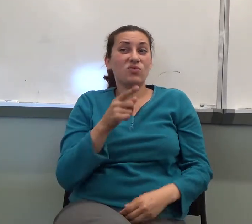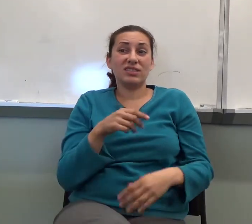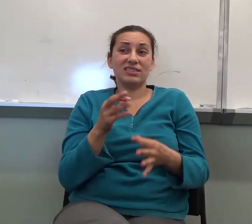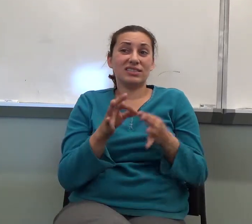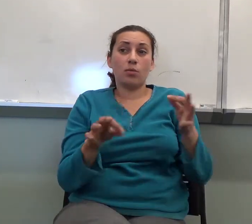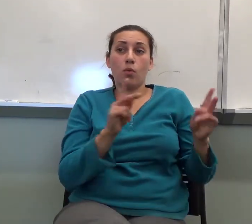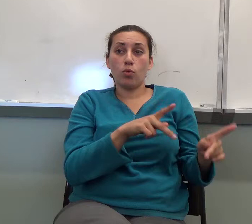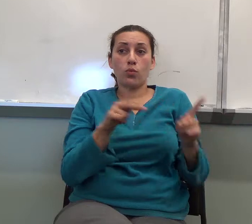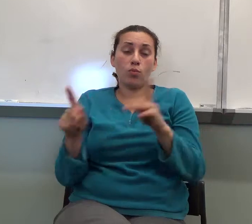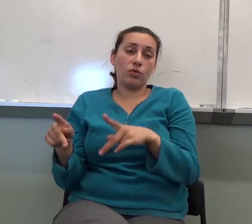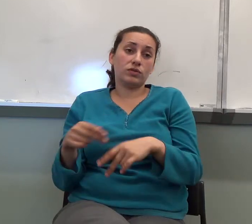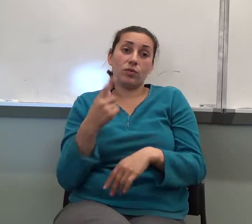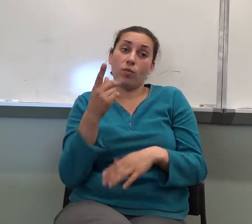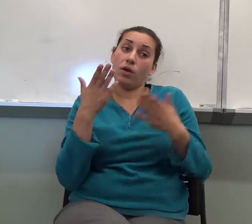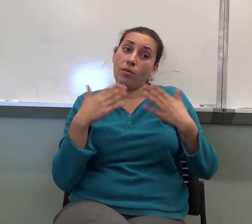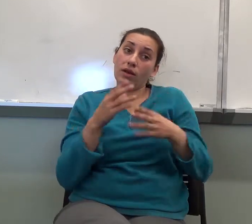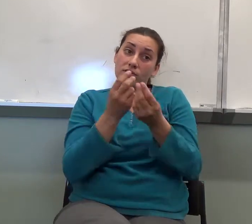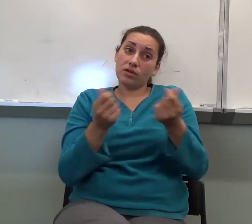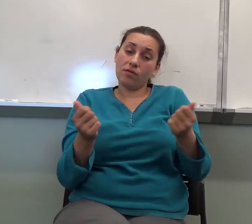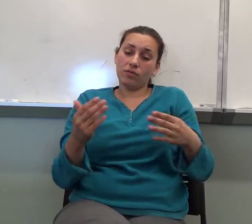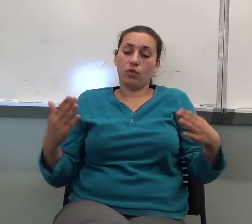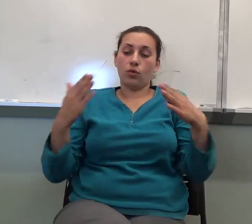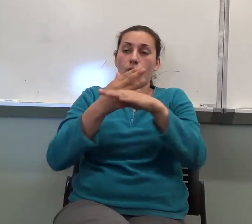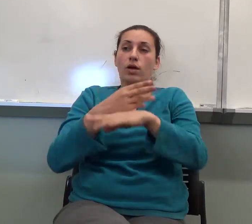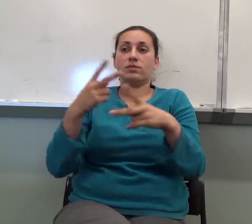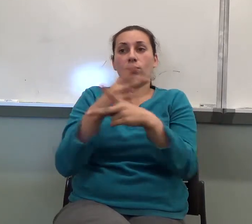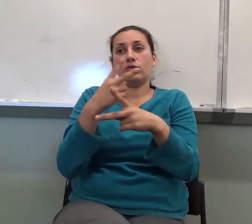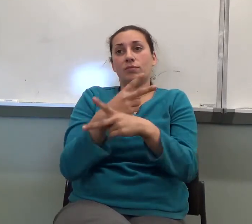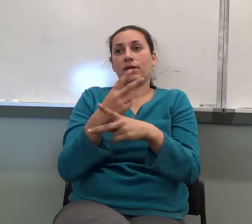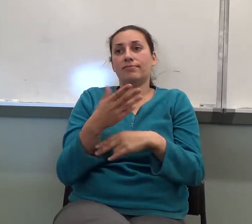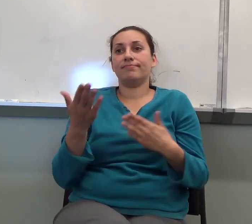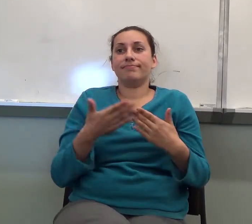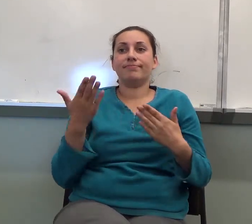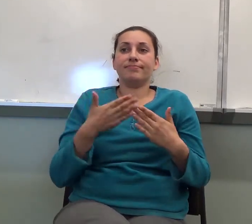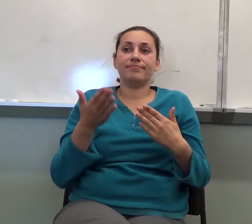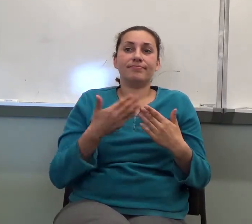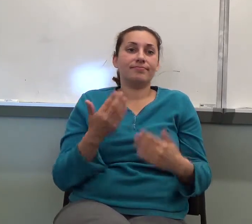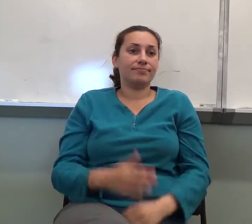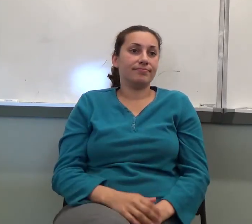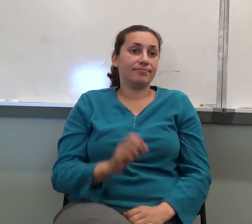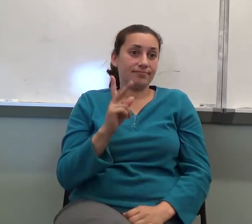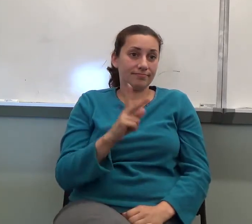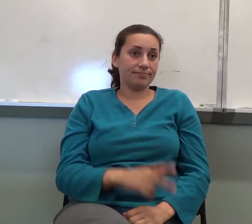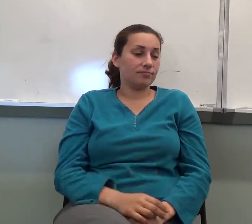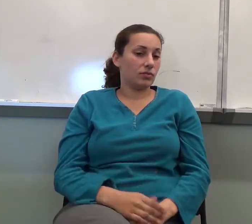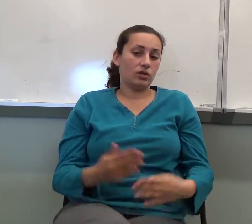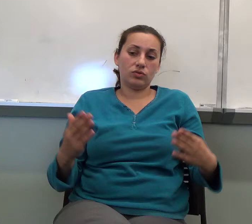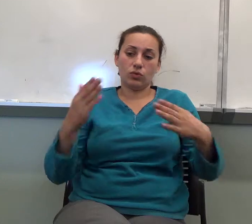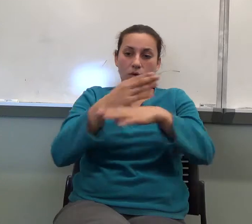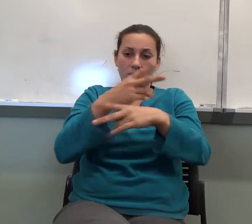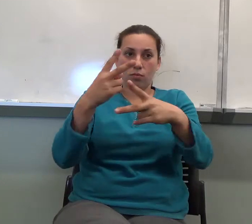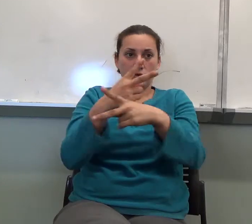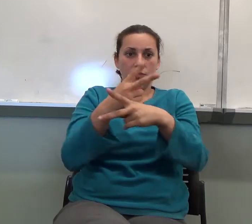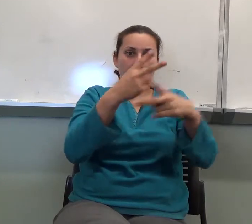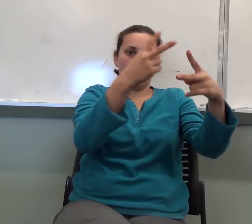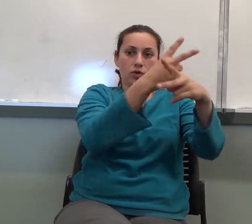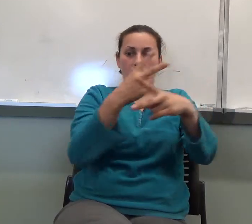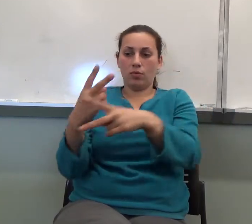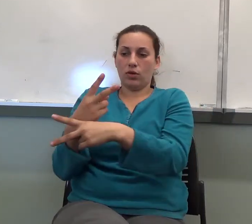only one way to solve them. You cross multiply. It's very easy. So cross multiply gives you 40 times B is